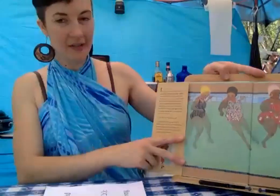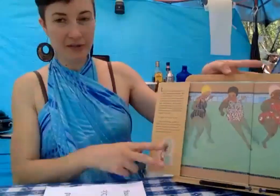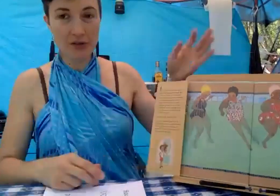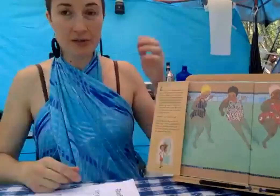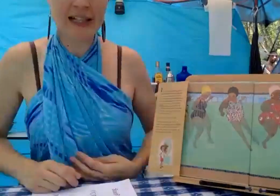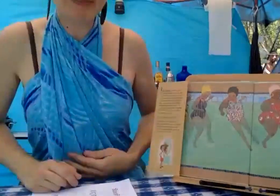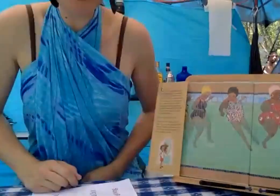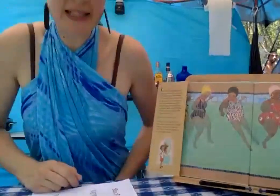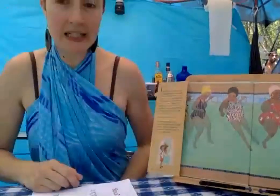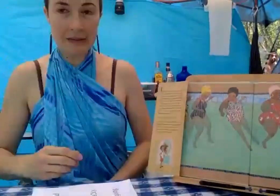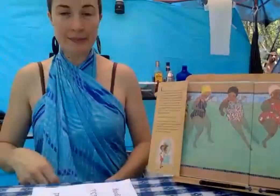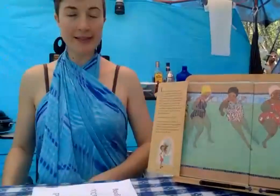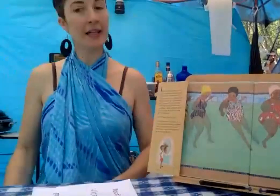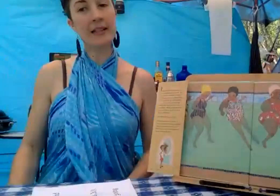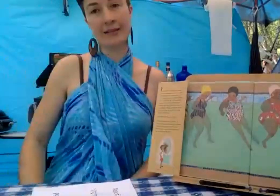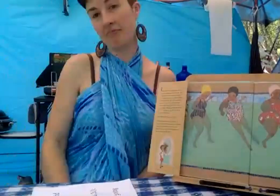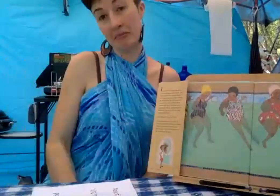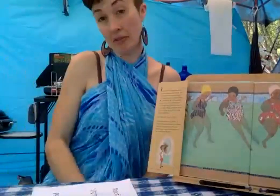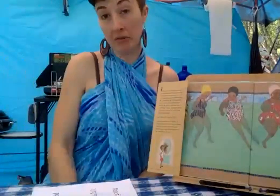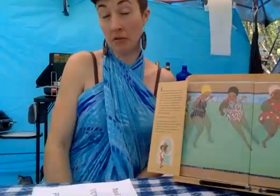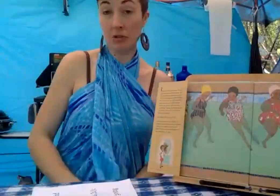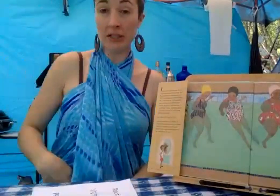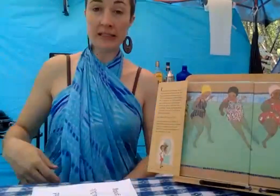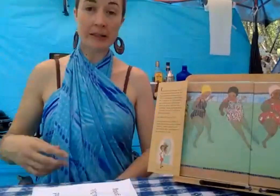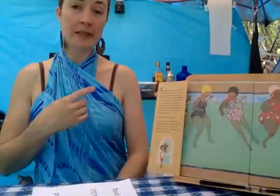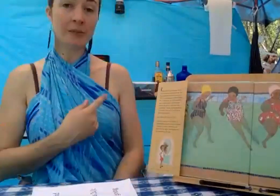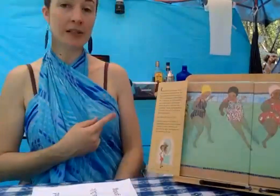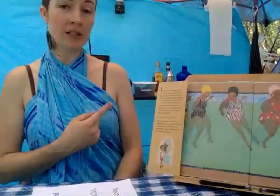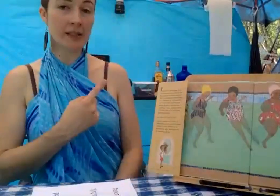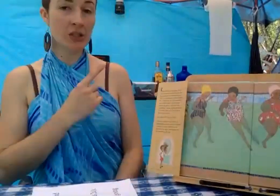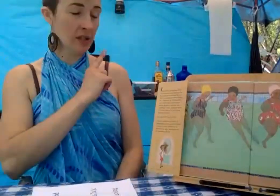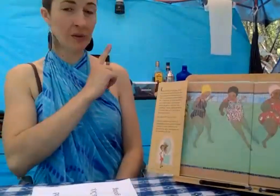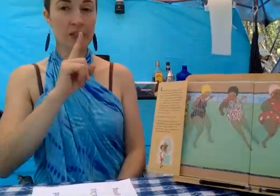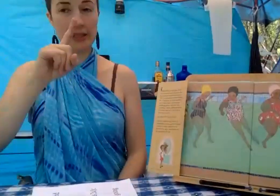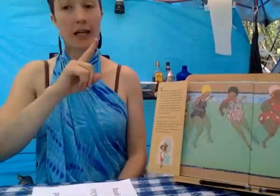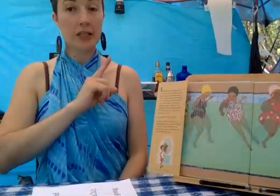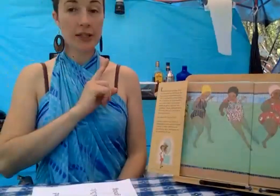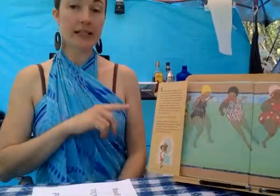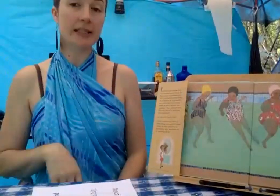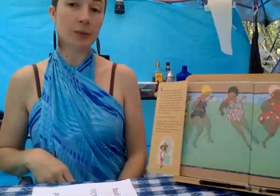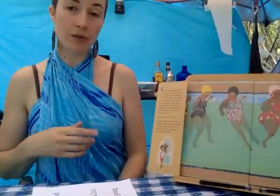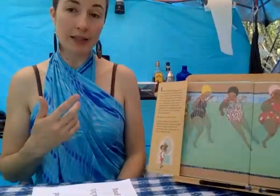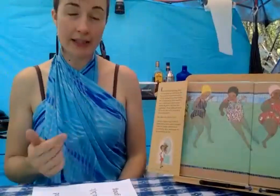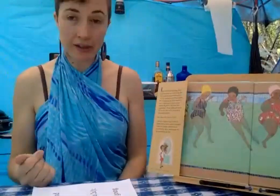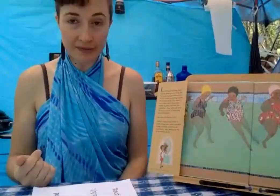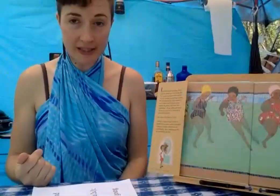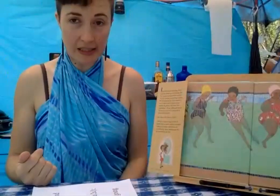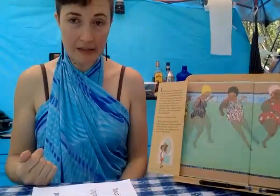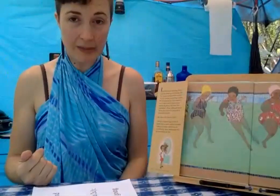For Julián, because it's a name sign, and I don't know Julián's name sign, I'm just going to use the generic, which is doing the letter of his name